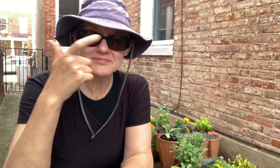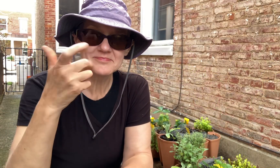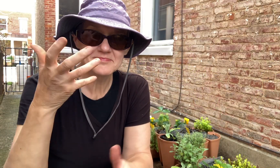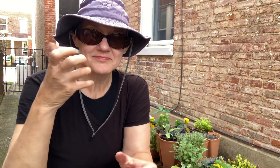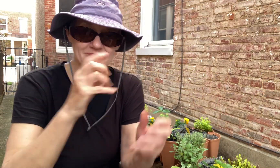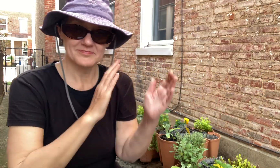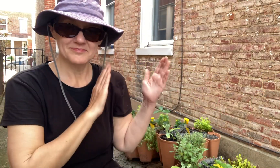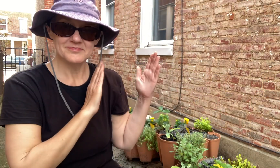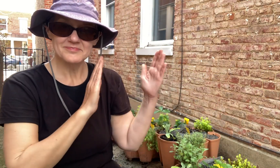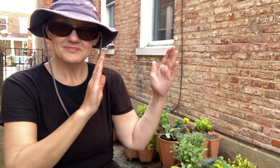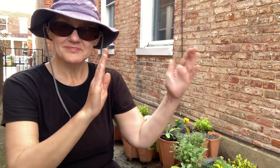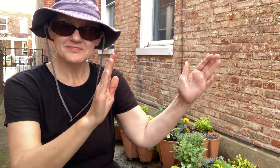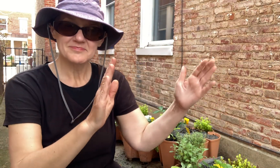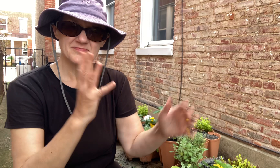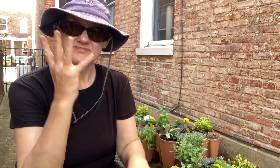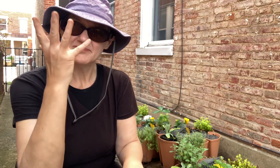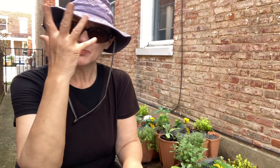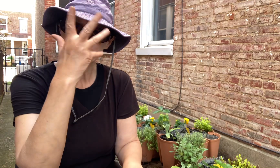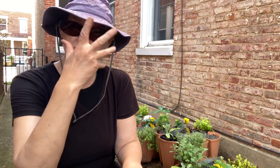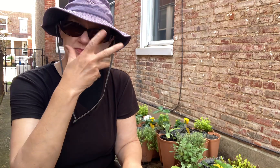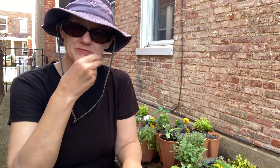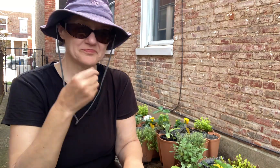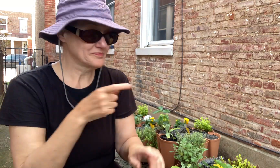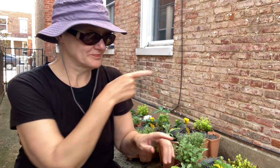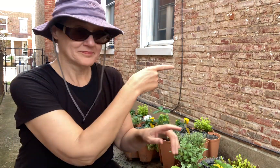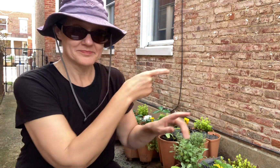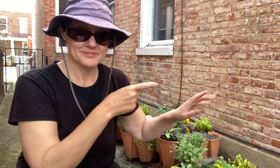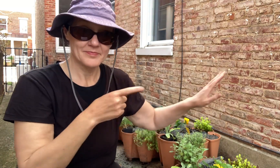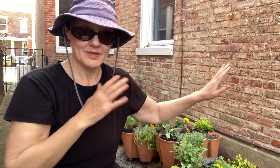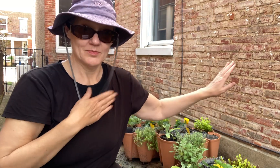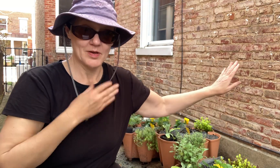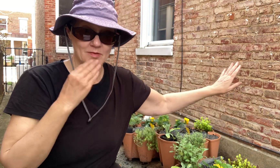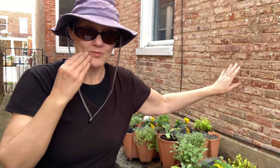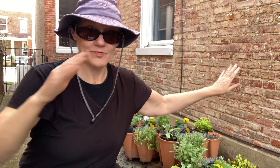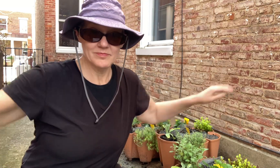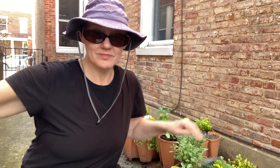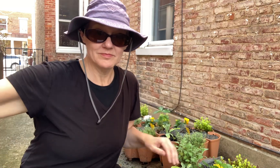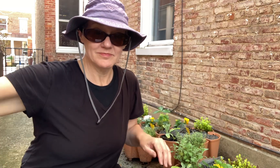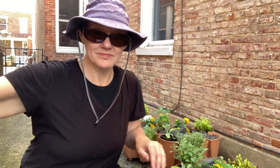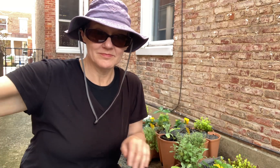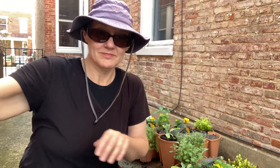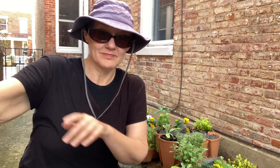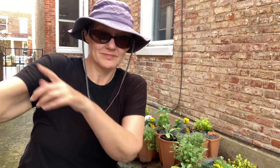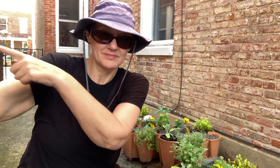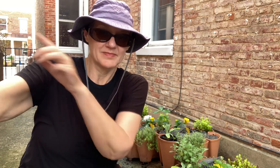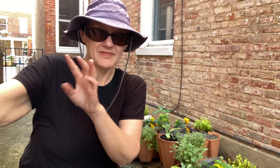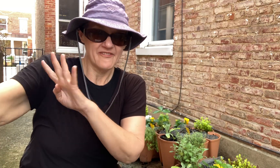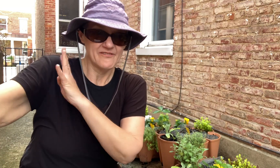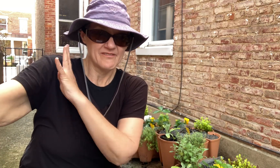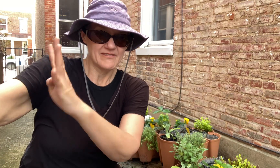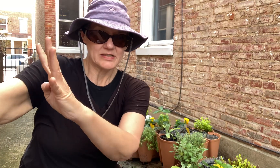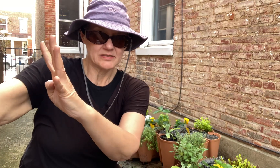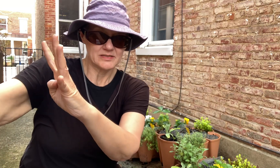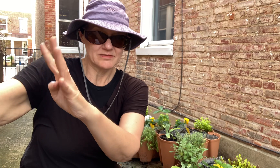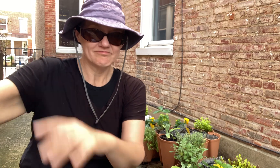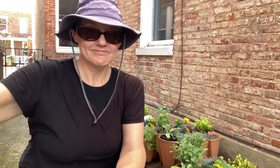Now I bought the GreenStalks because I want this narrow space to be pretty. This is my home and I'm touching the fence right